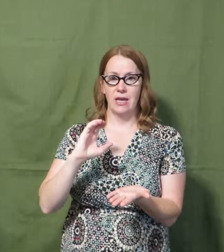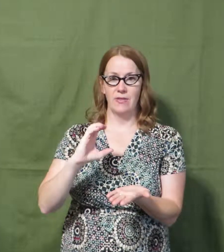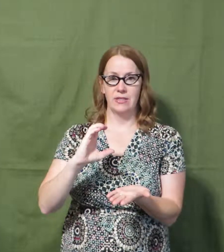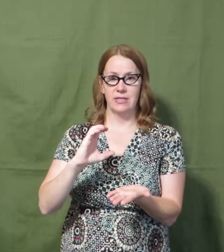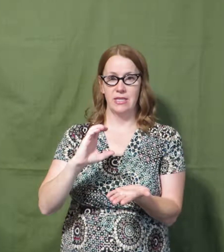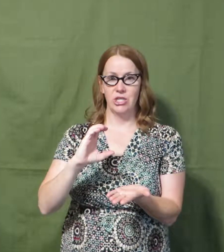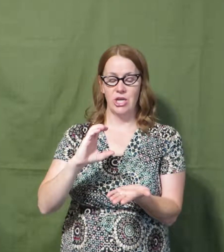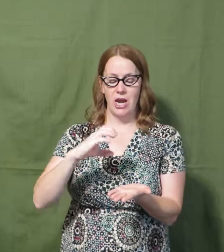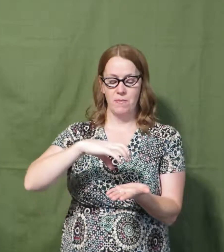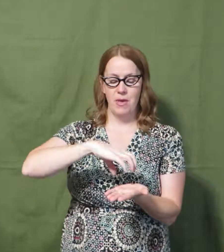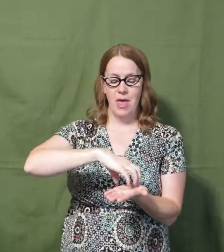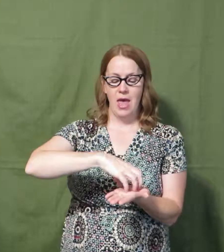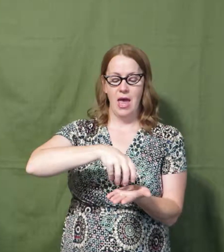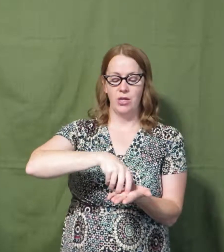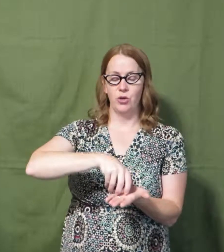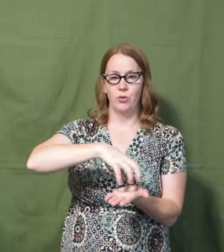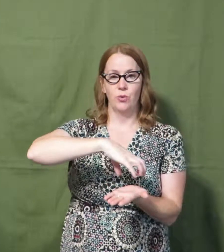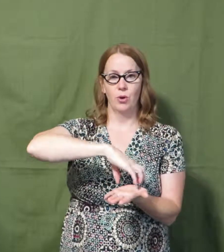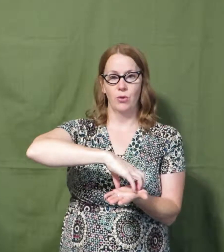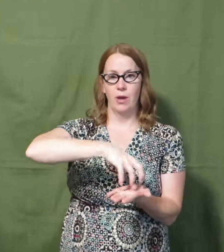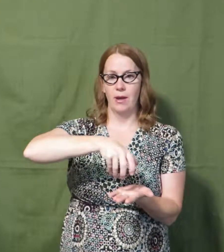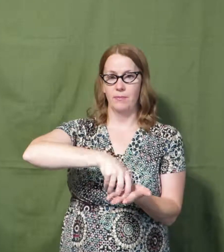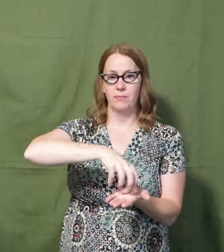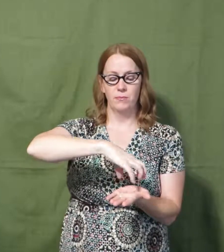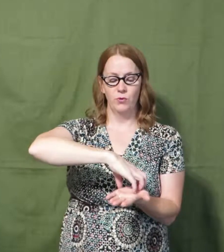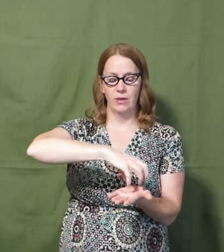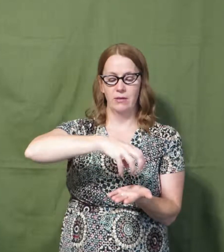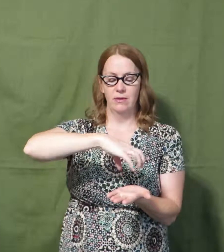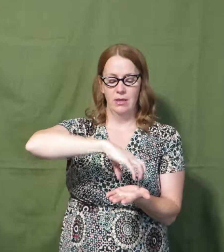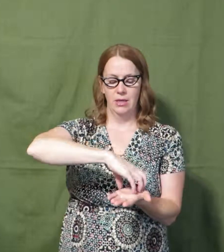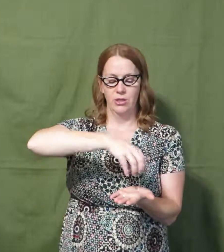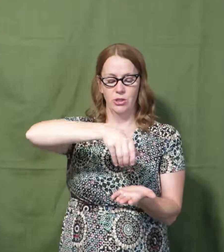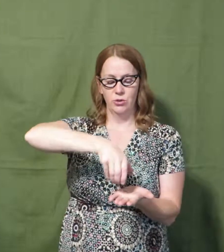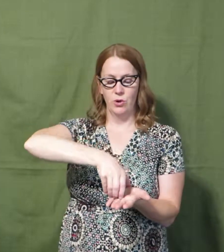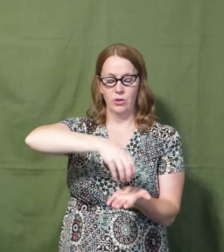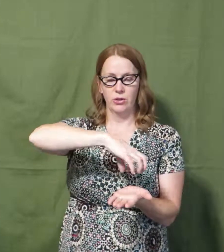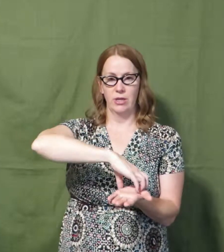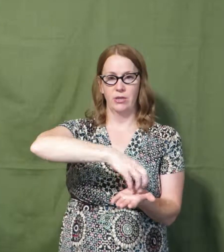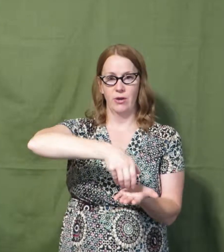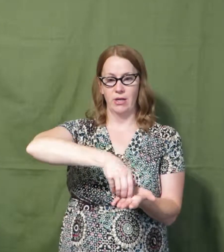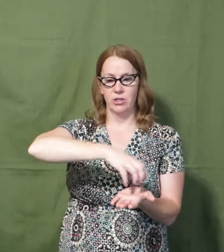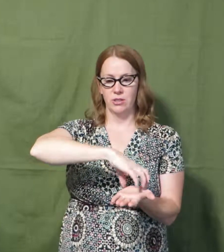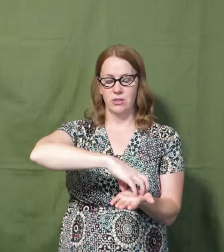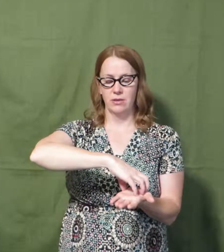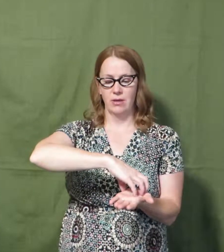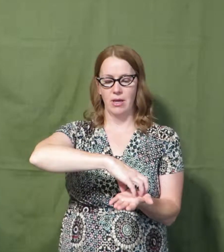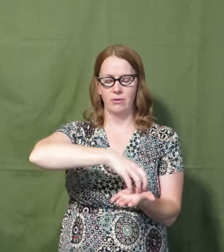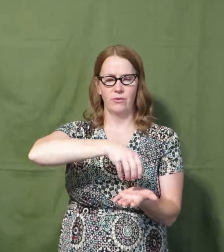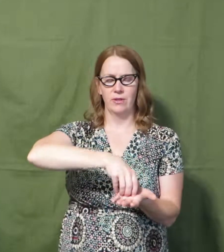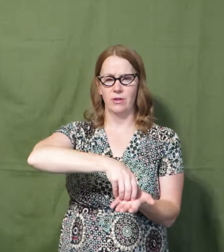got the C shape, and you move it in two alternate directions. I don't know if it's